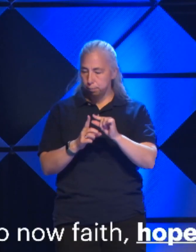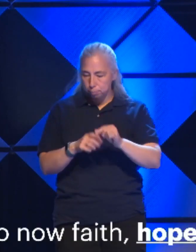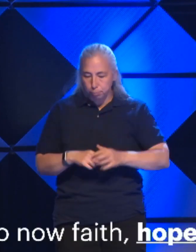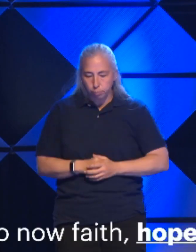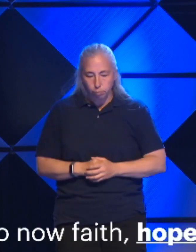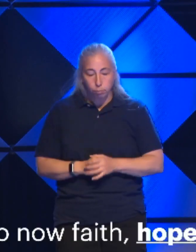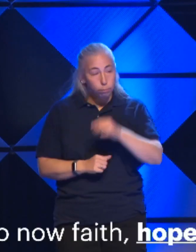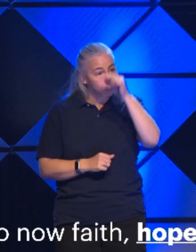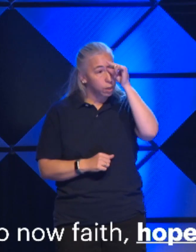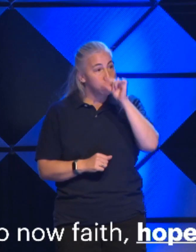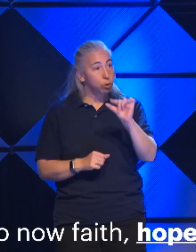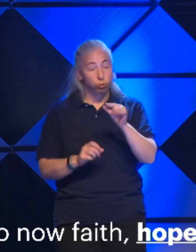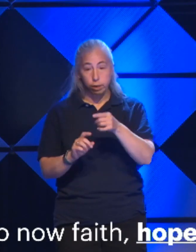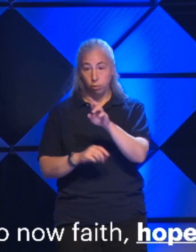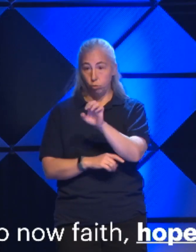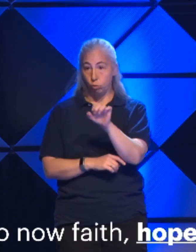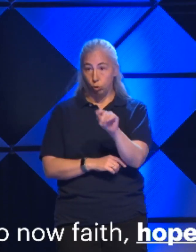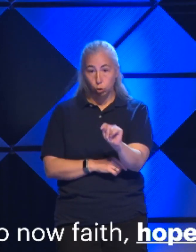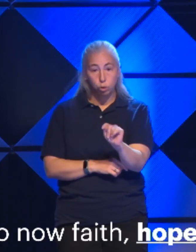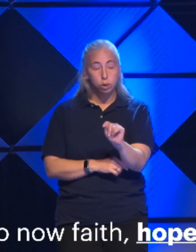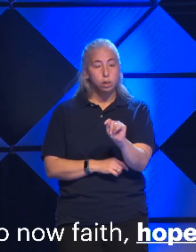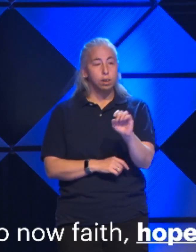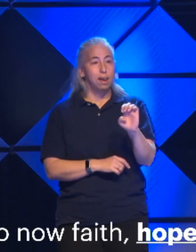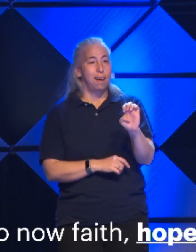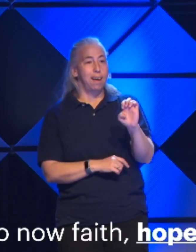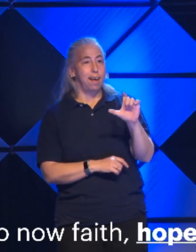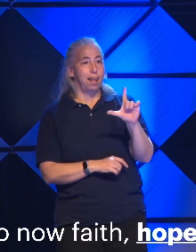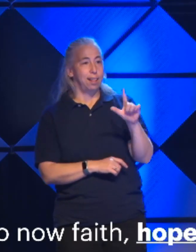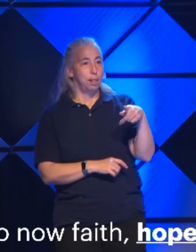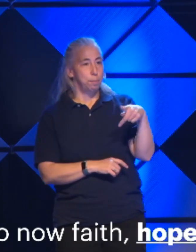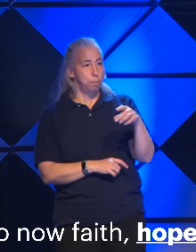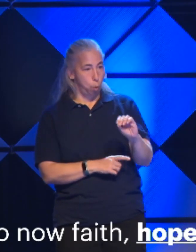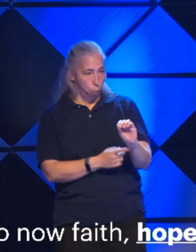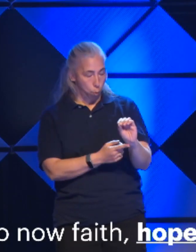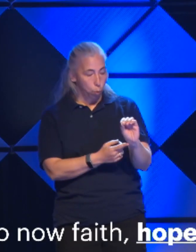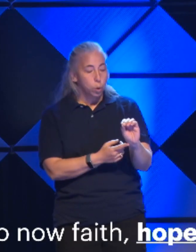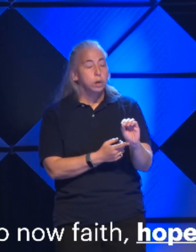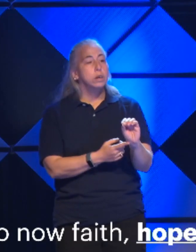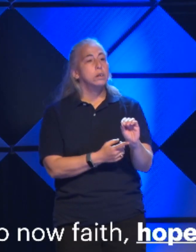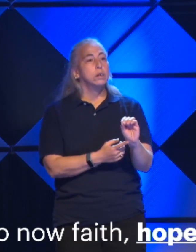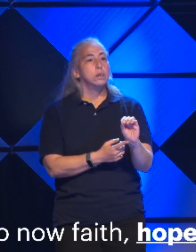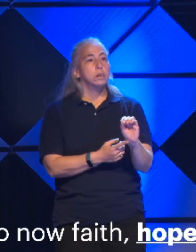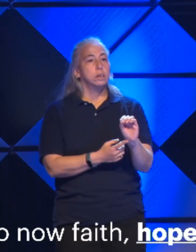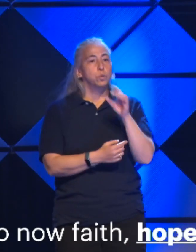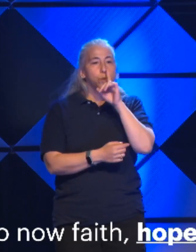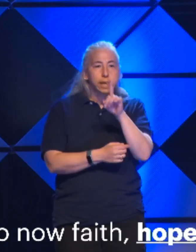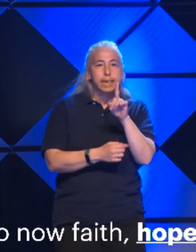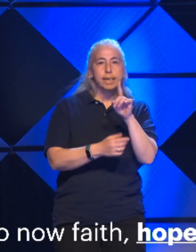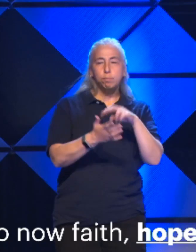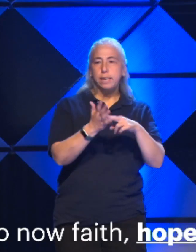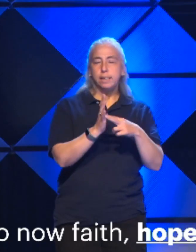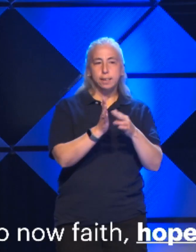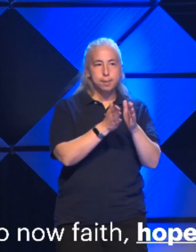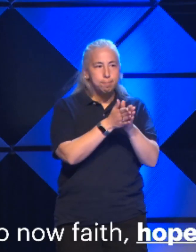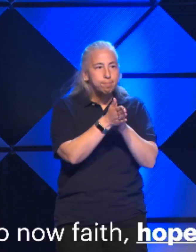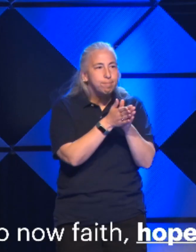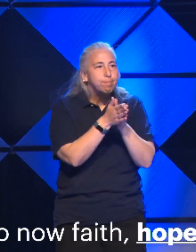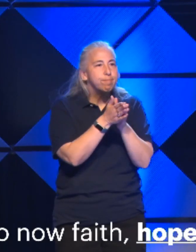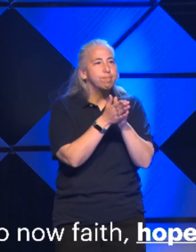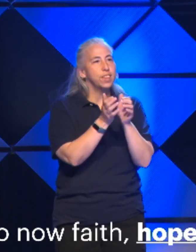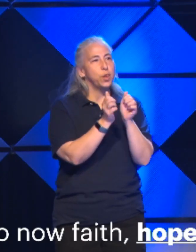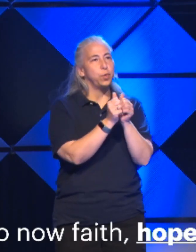and the Greek word is elpis, so elpo, which primarily means anticipation with